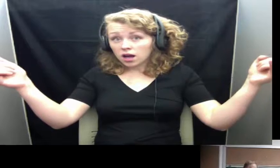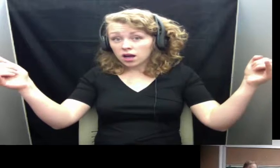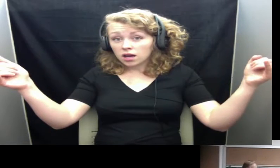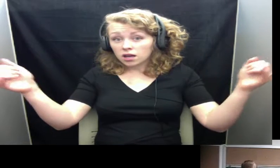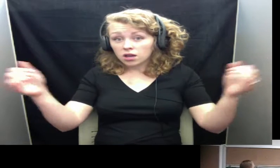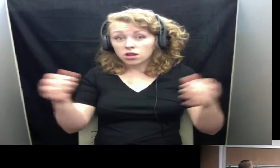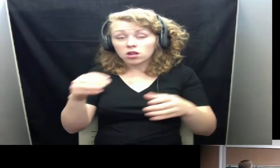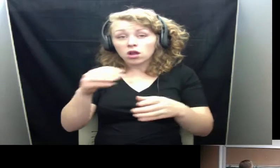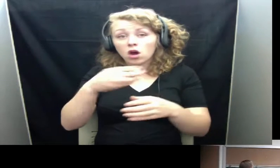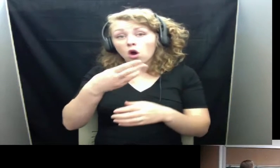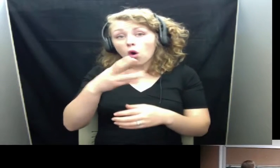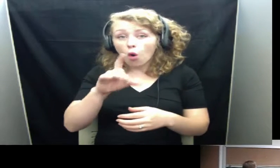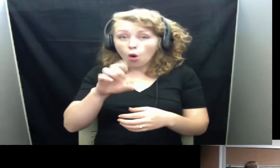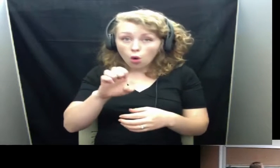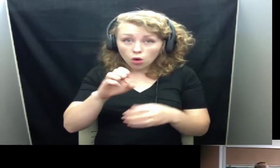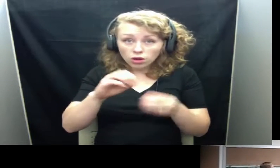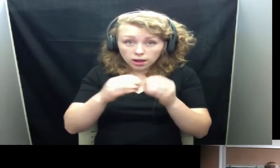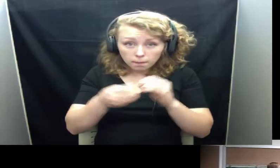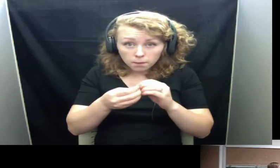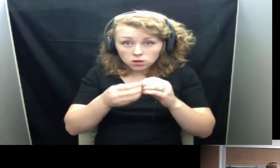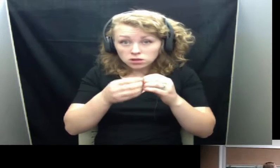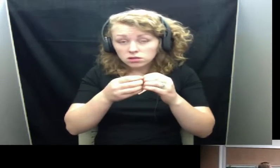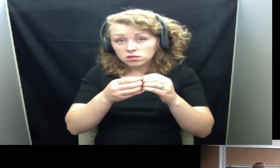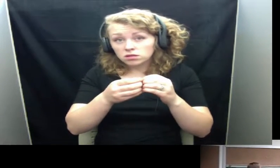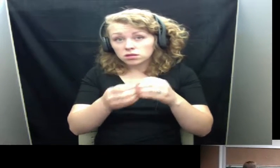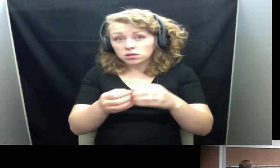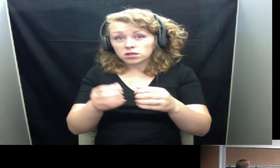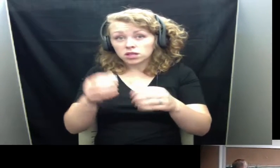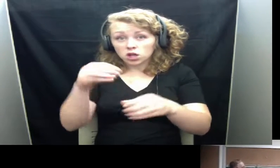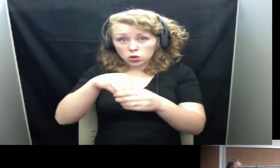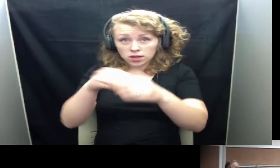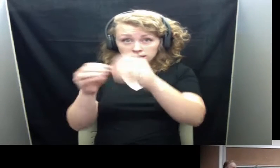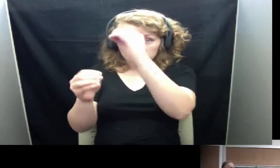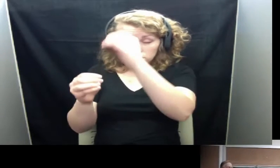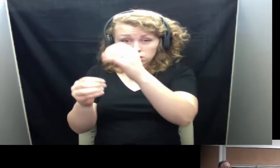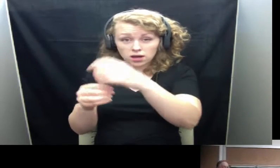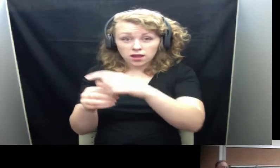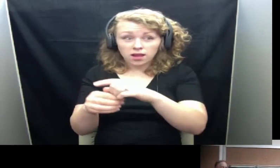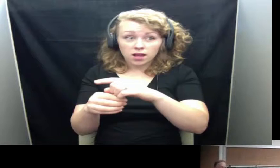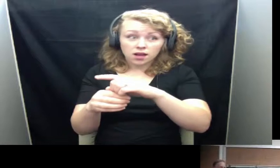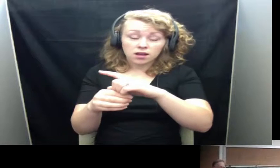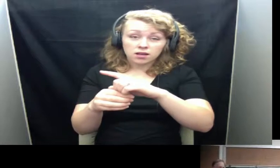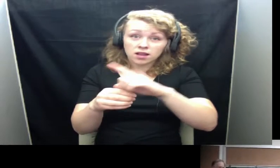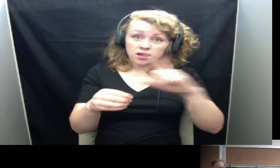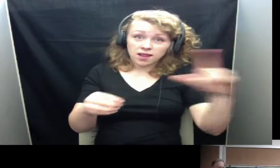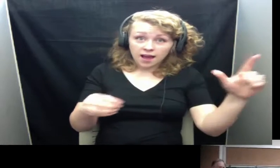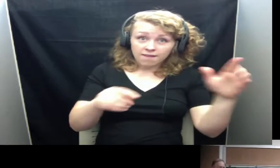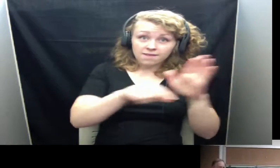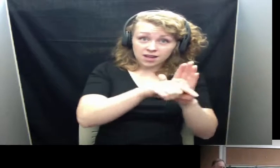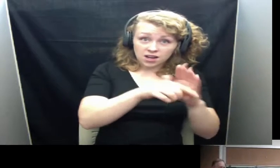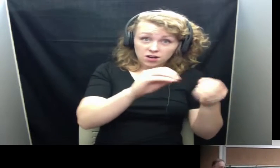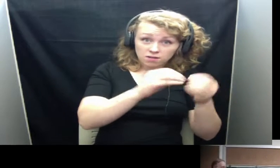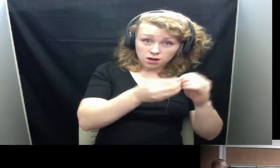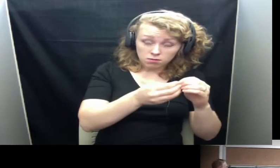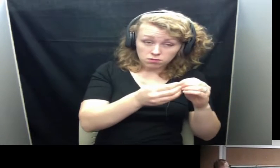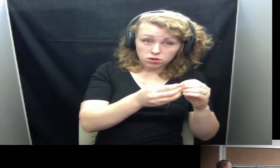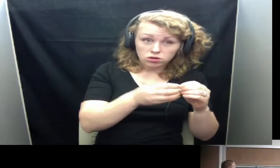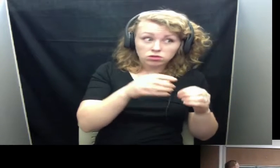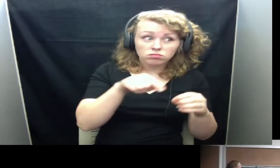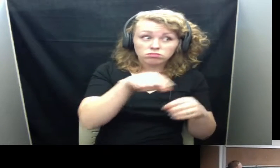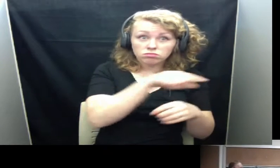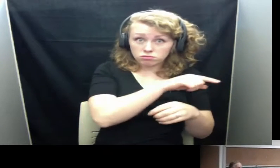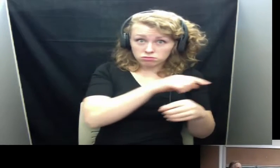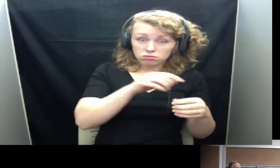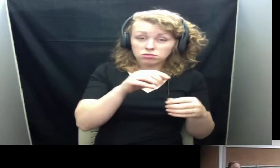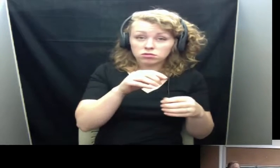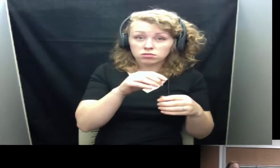line, and now we have the availability of putting all of the integers on the number line. That's adding